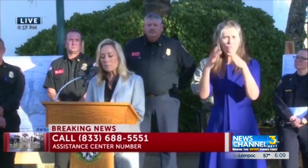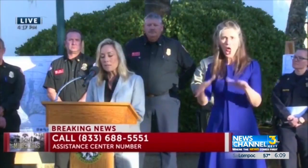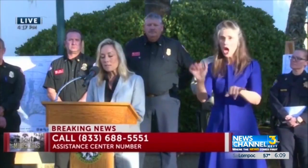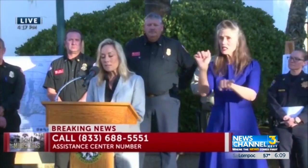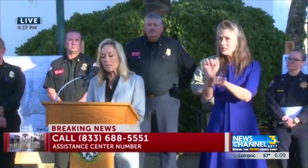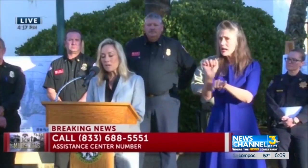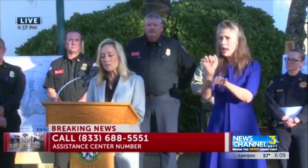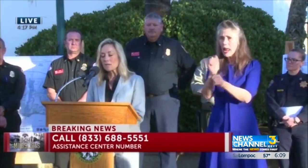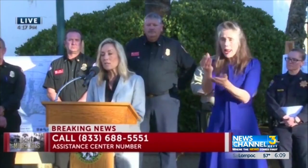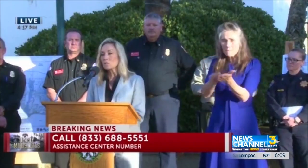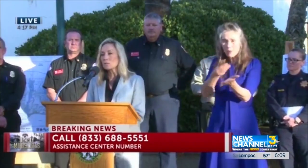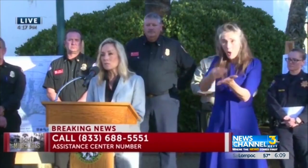big difference. I'm so